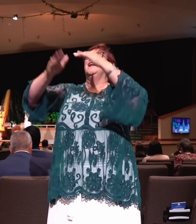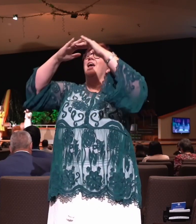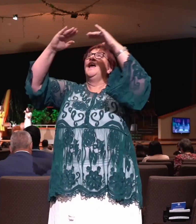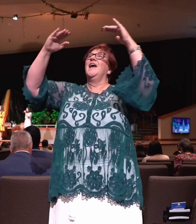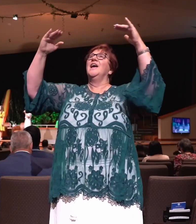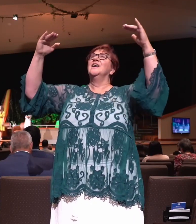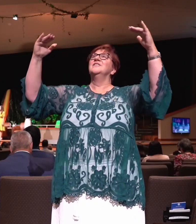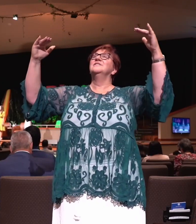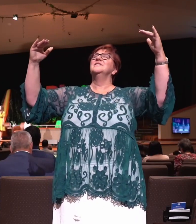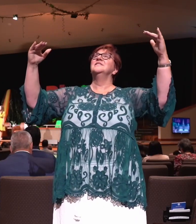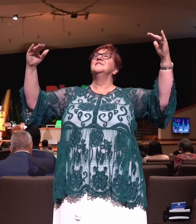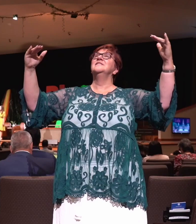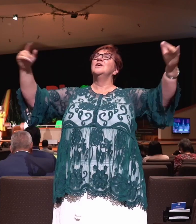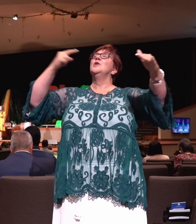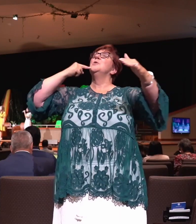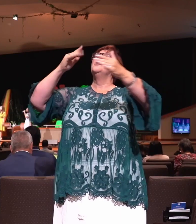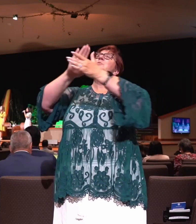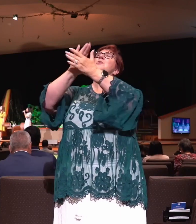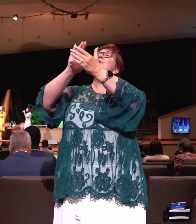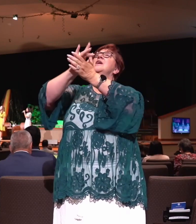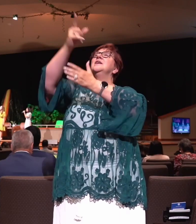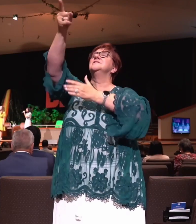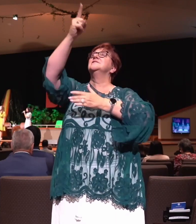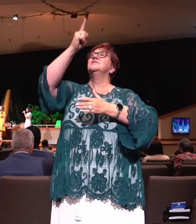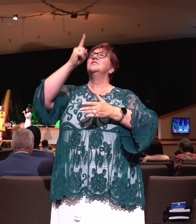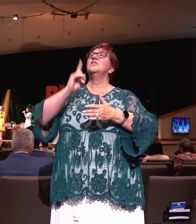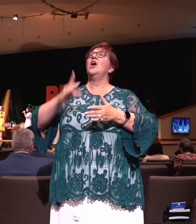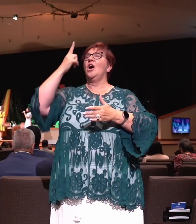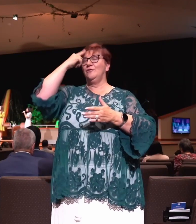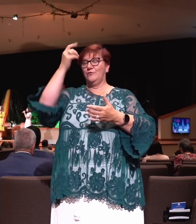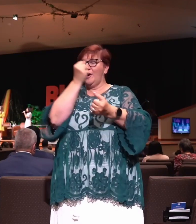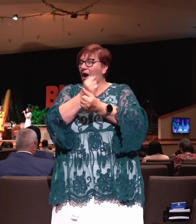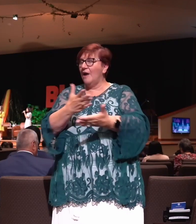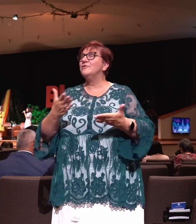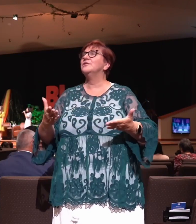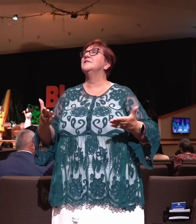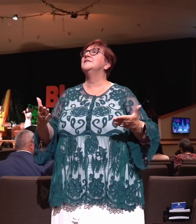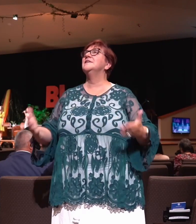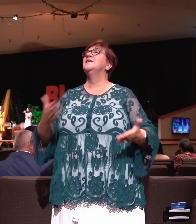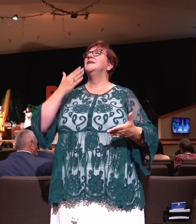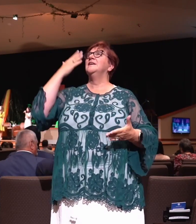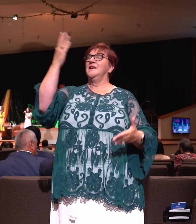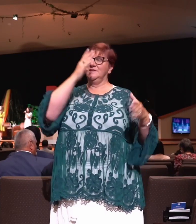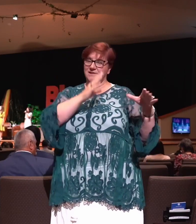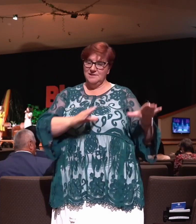I praise God for what he's